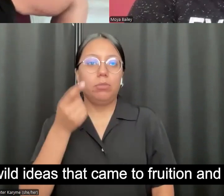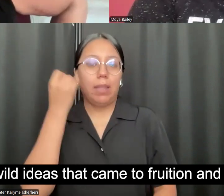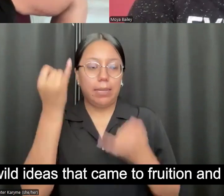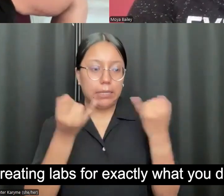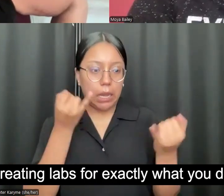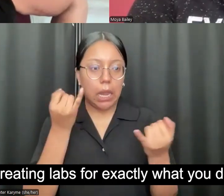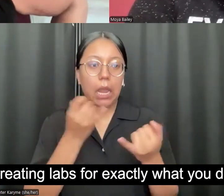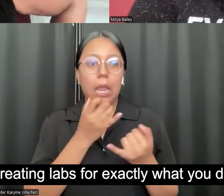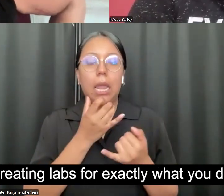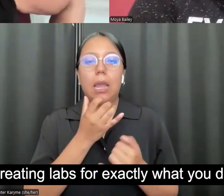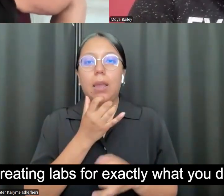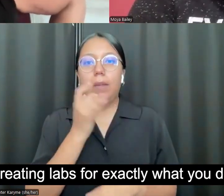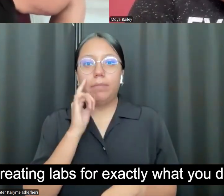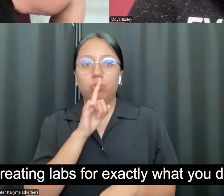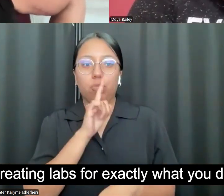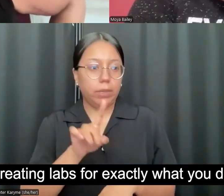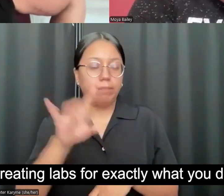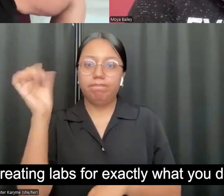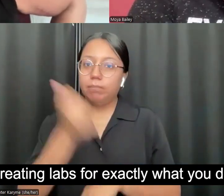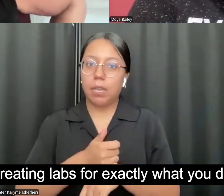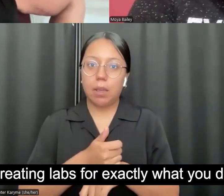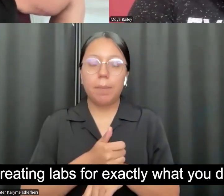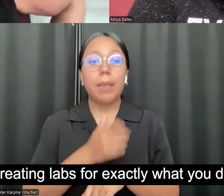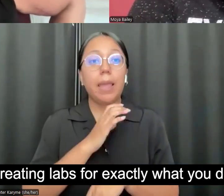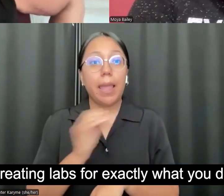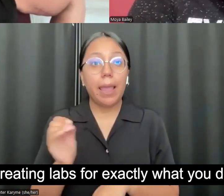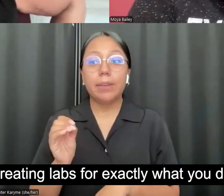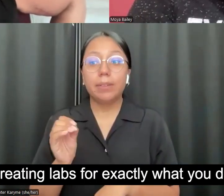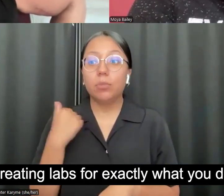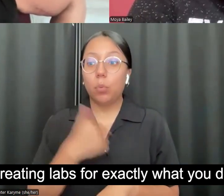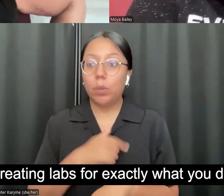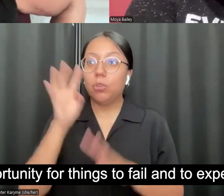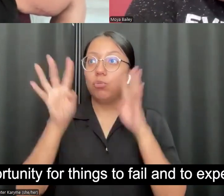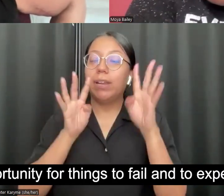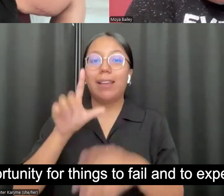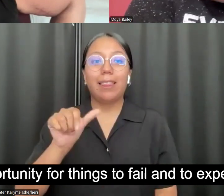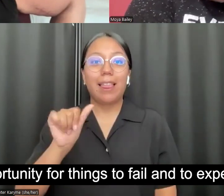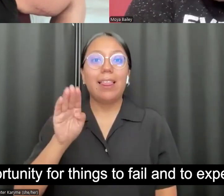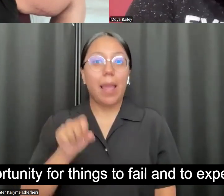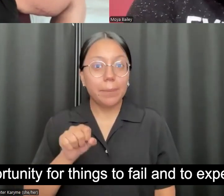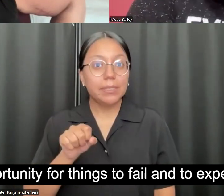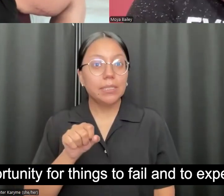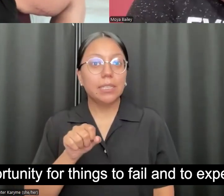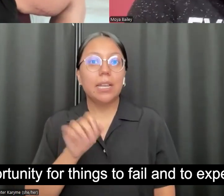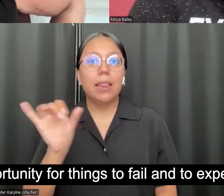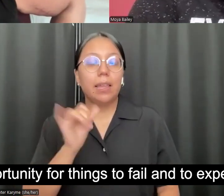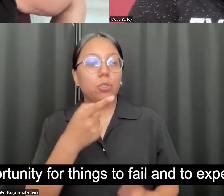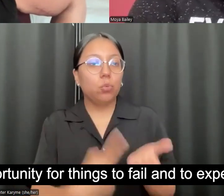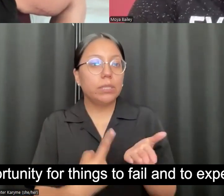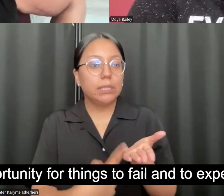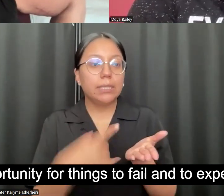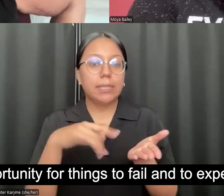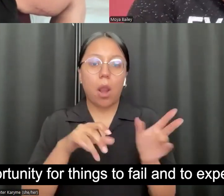creating labs for exactly what you discussed, the opportunity for things to fail and to experiment.